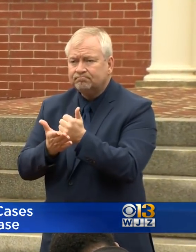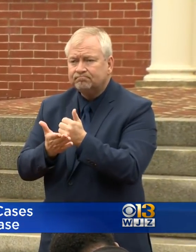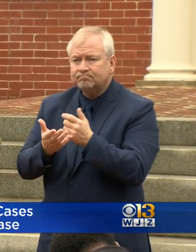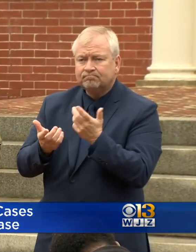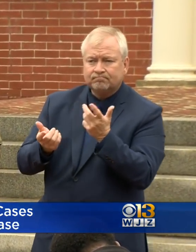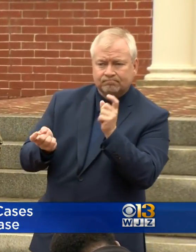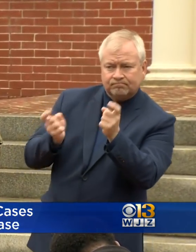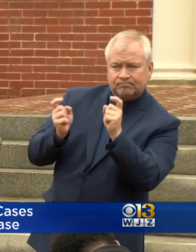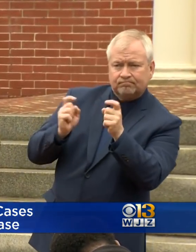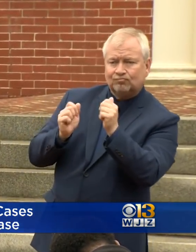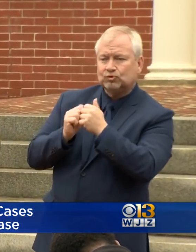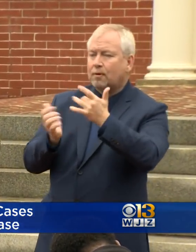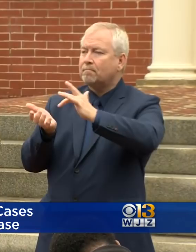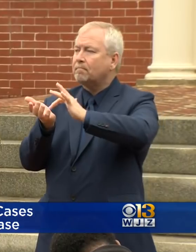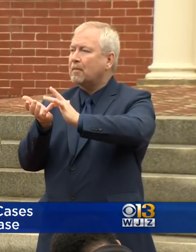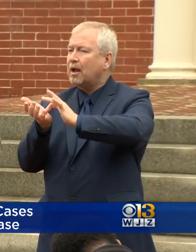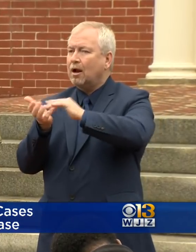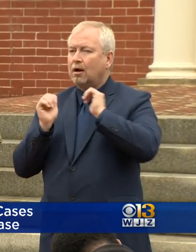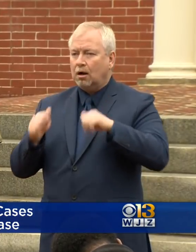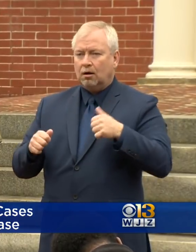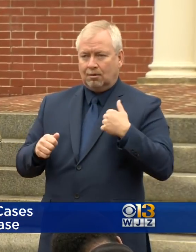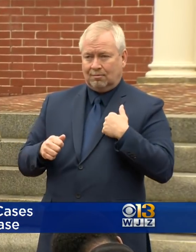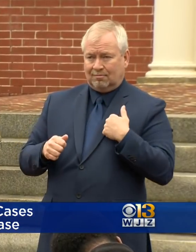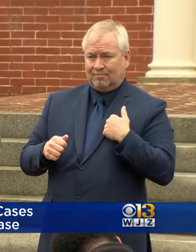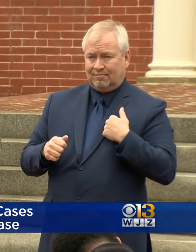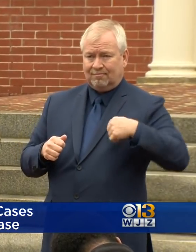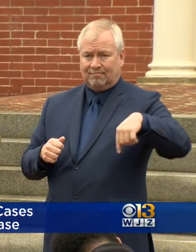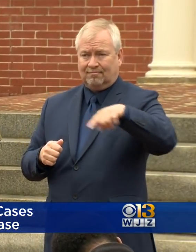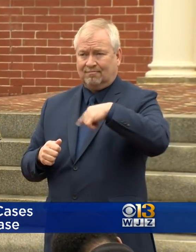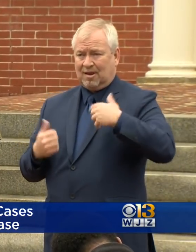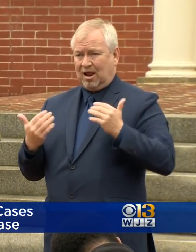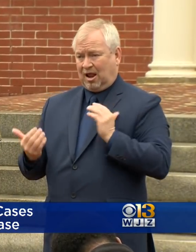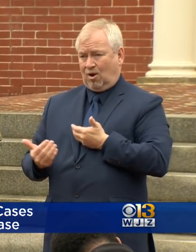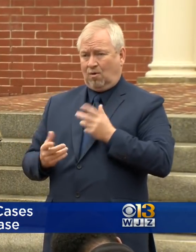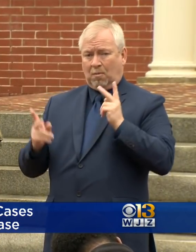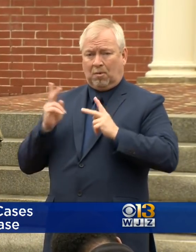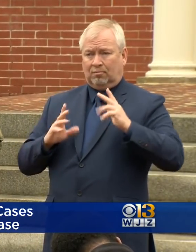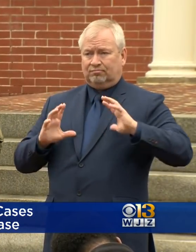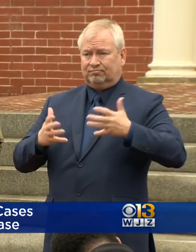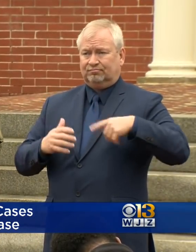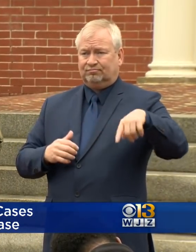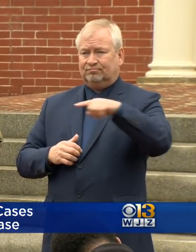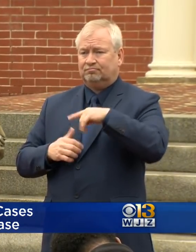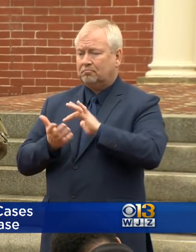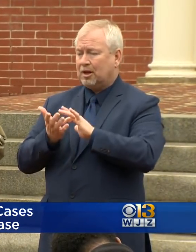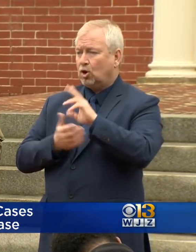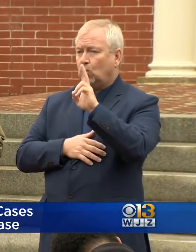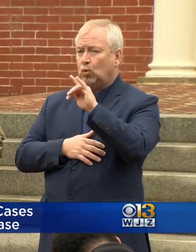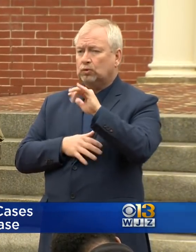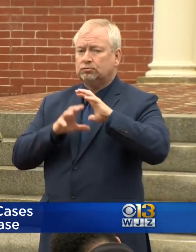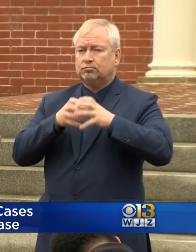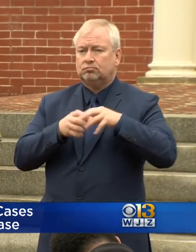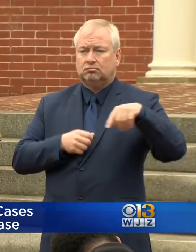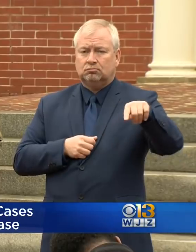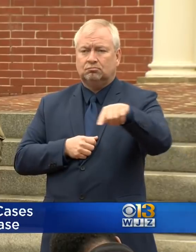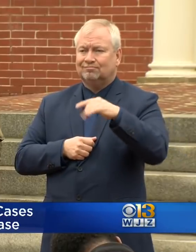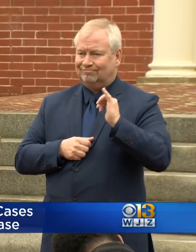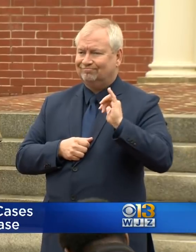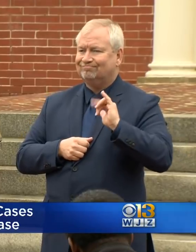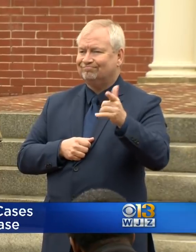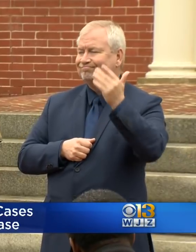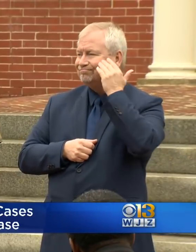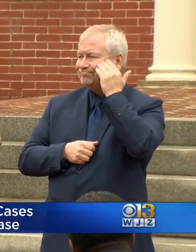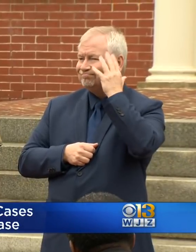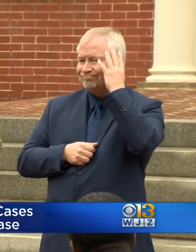medical capabilities. As we said before, a lot of my medical units also work. Of course, we're all National Guardsmen. They